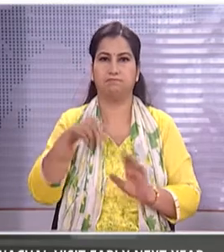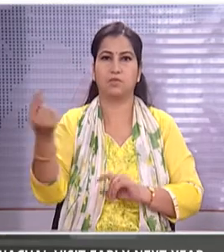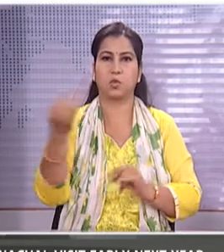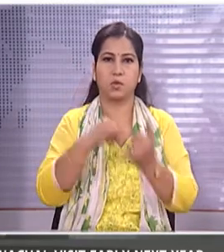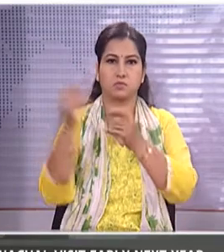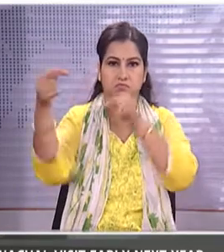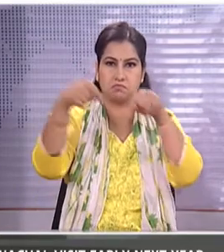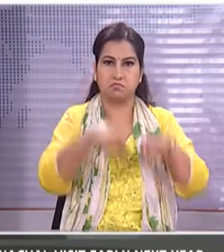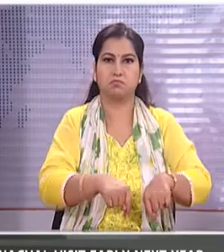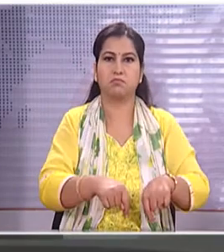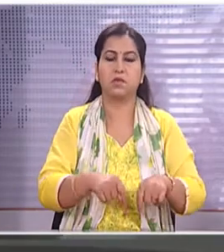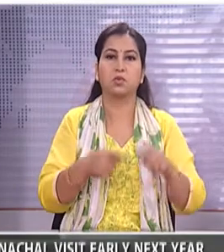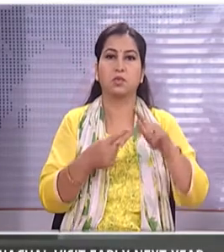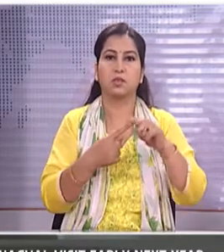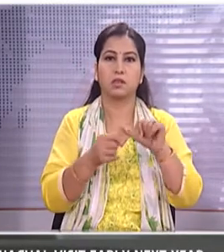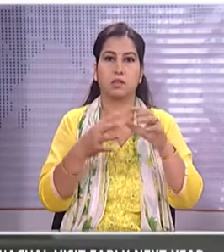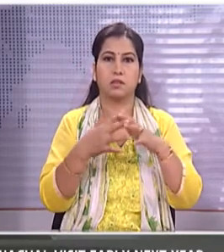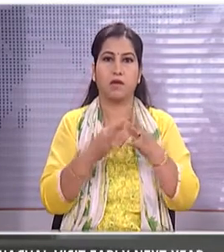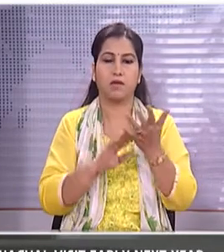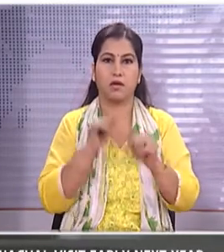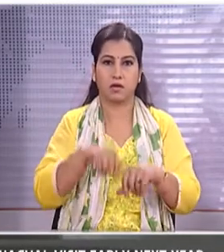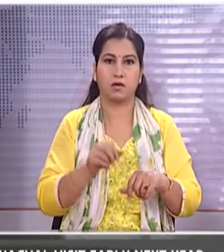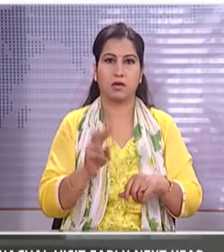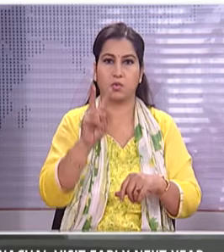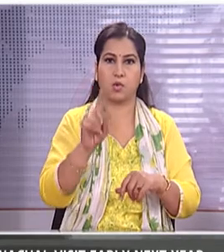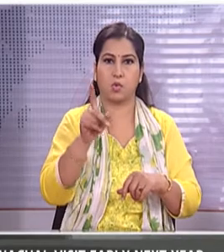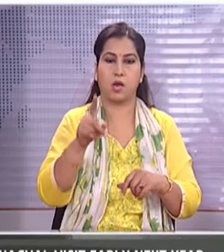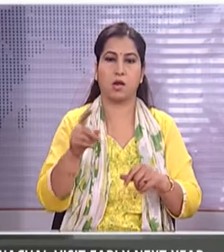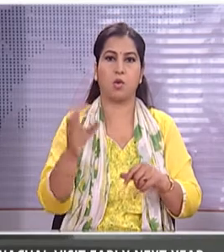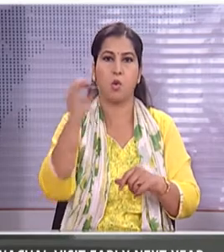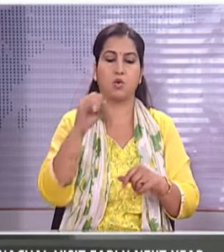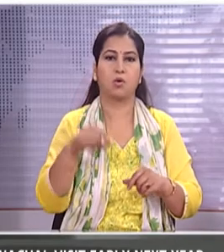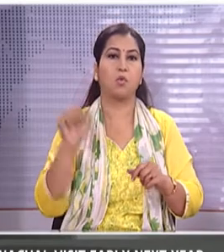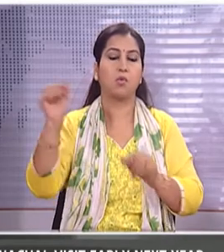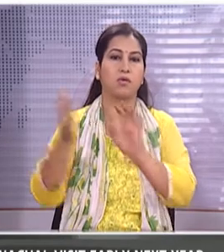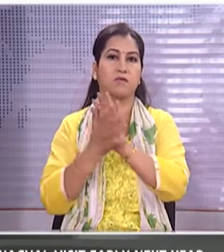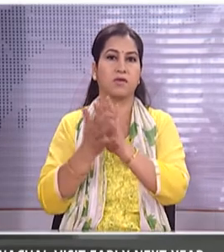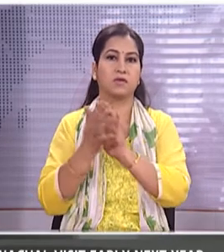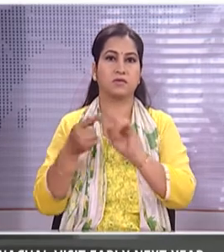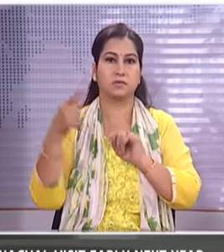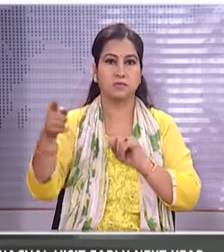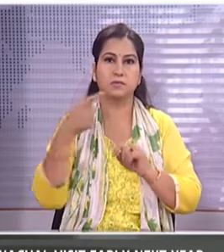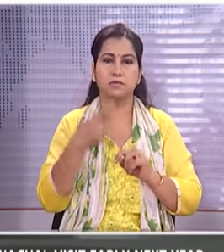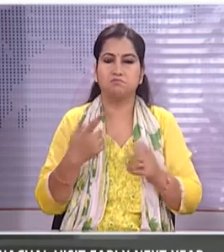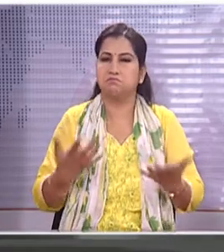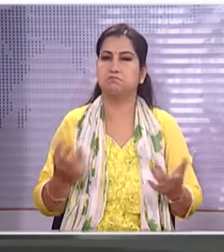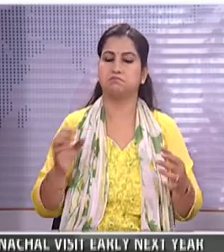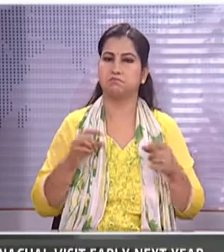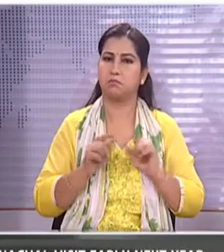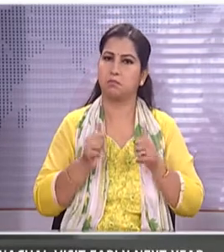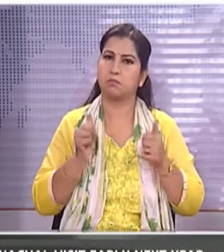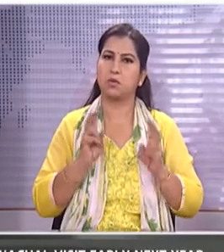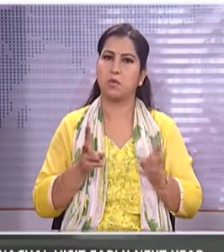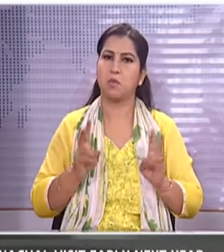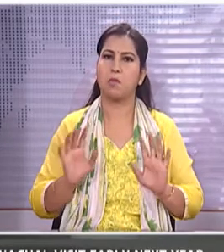Richard Verma's visit to Tawang on 21st of October for Tawang Festival. India dismissed it by saying that it is nothing unusual